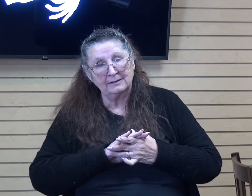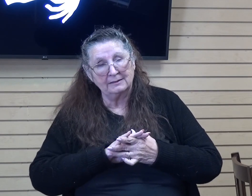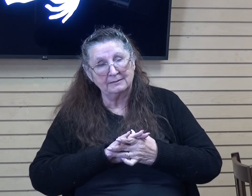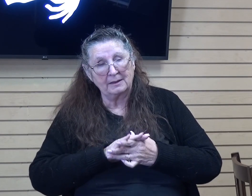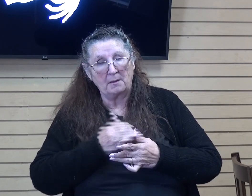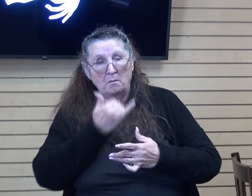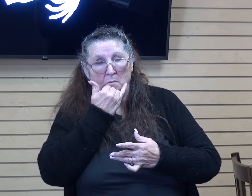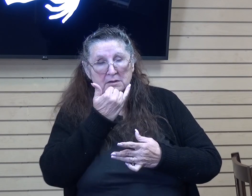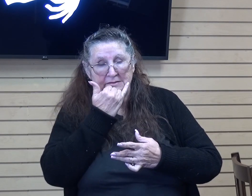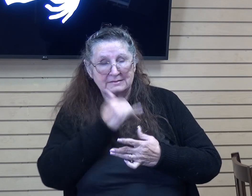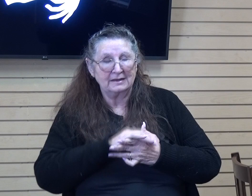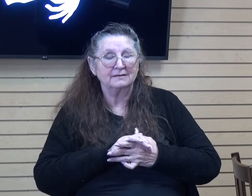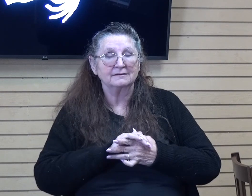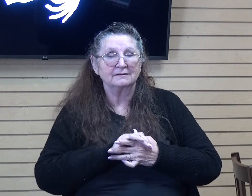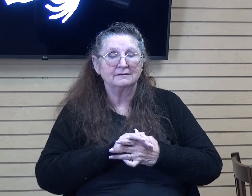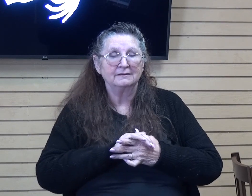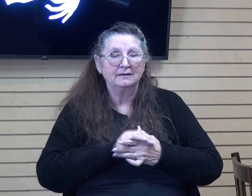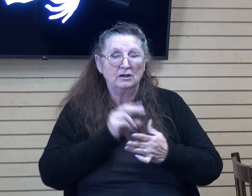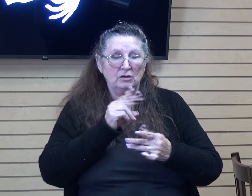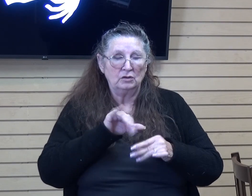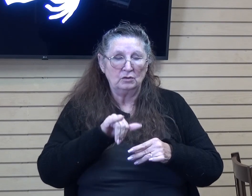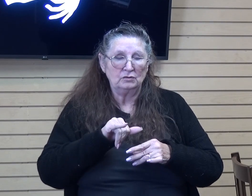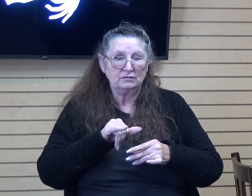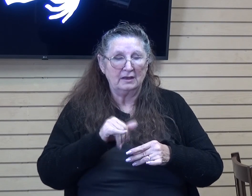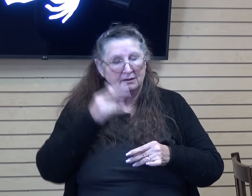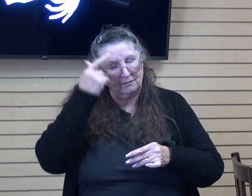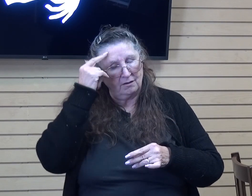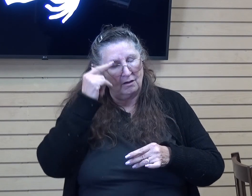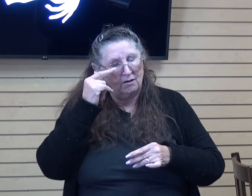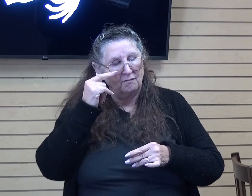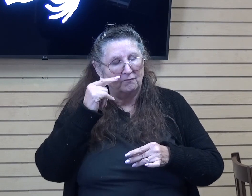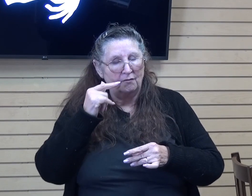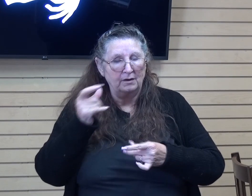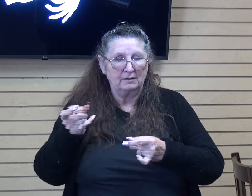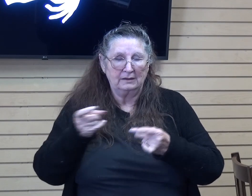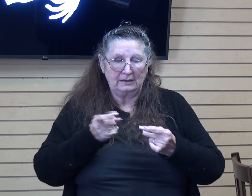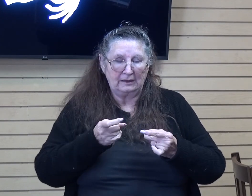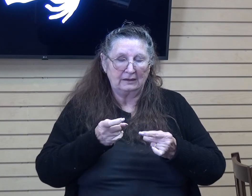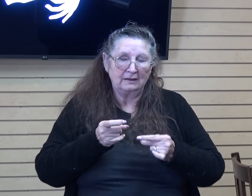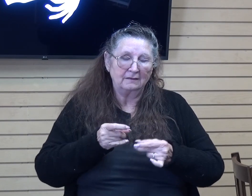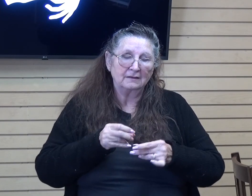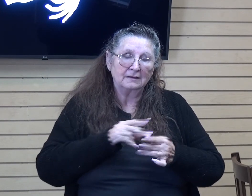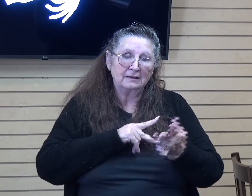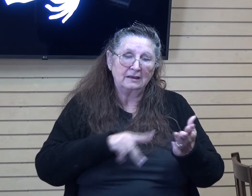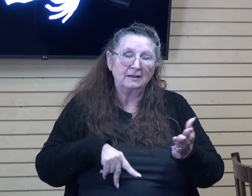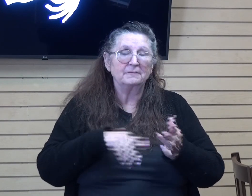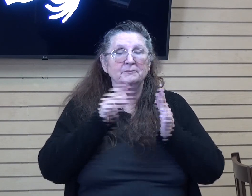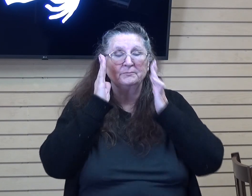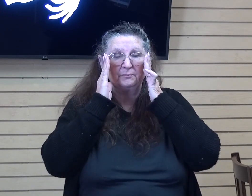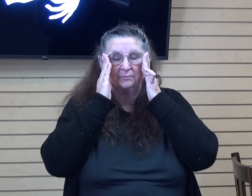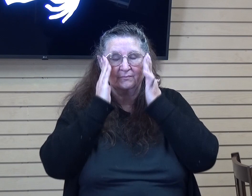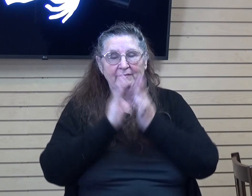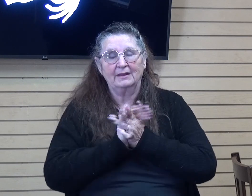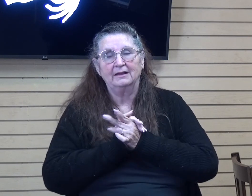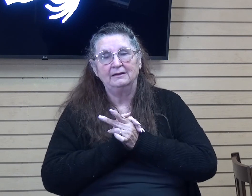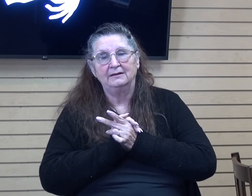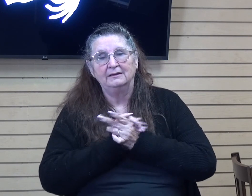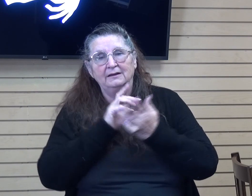and trying to use that to get them their king and what they wanted or thought they wanted. So the Lord's trying his